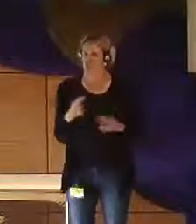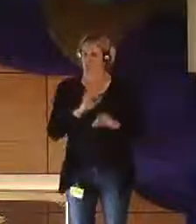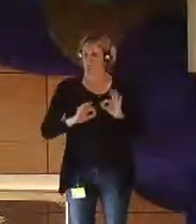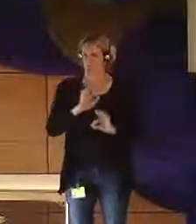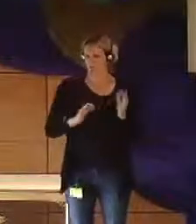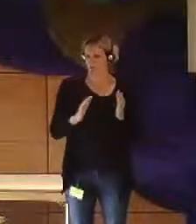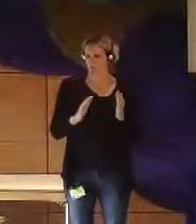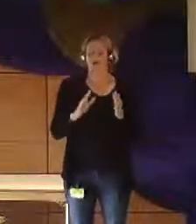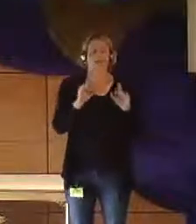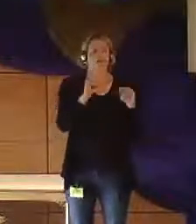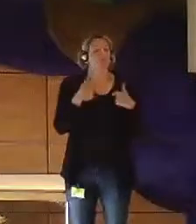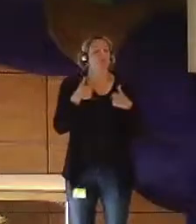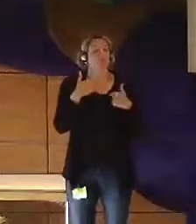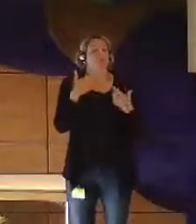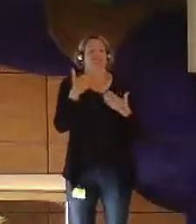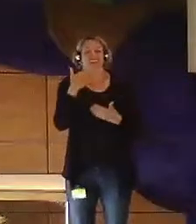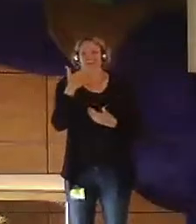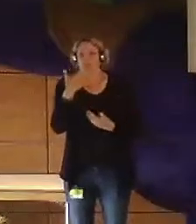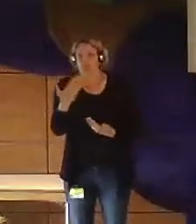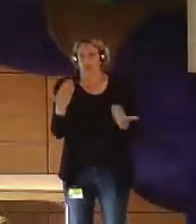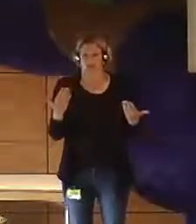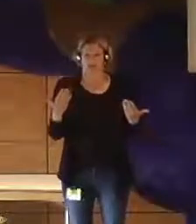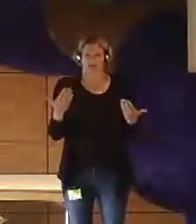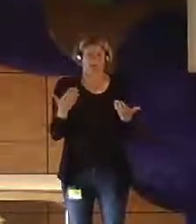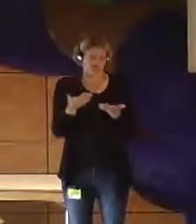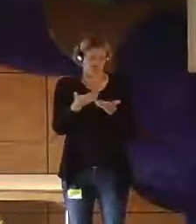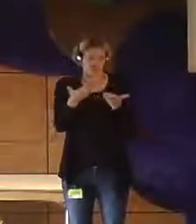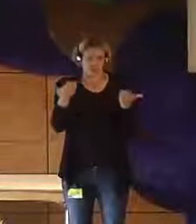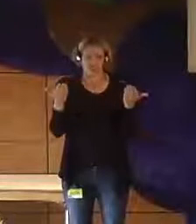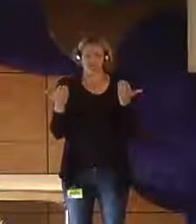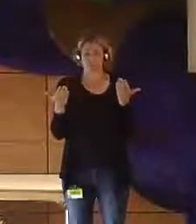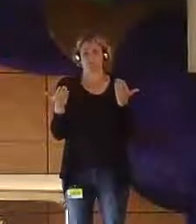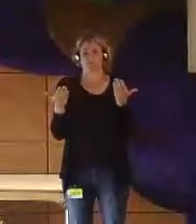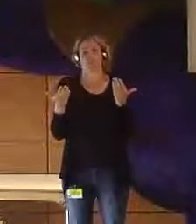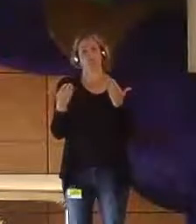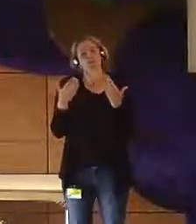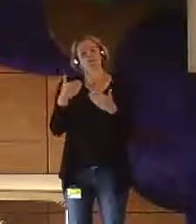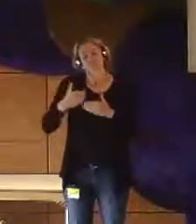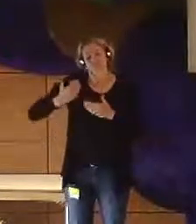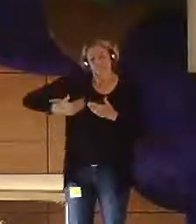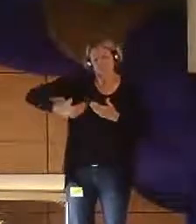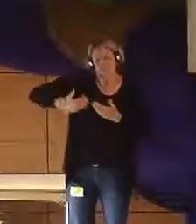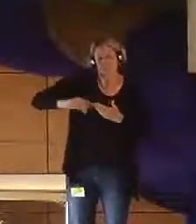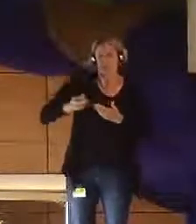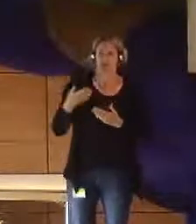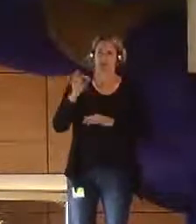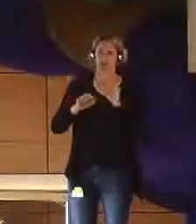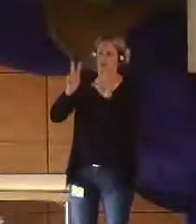recommend regular follow-up by a pediatric endocrinologist. So the average height, the